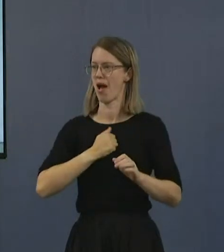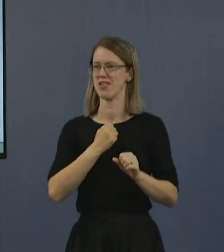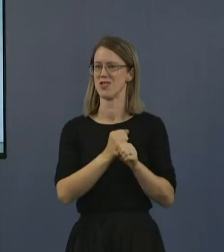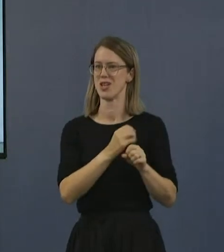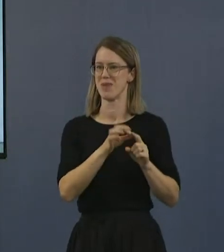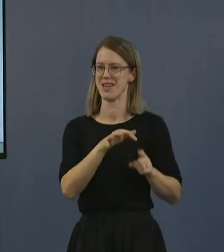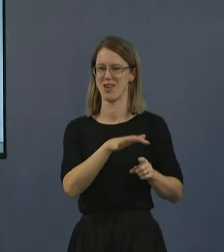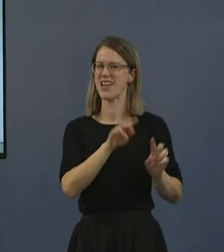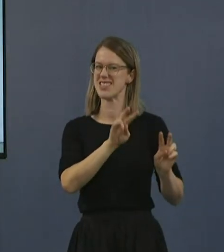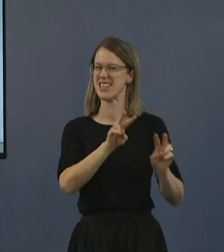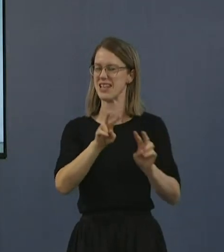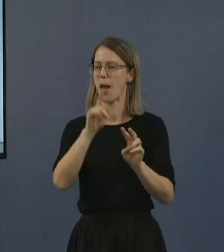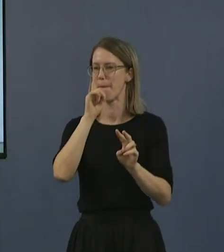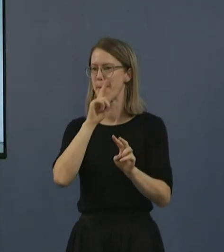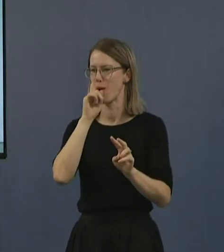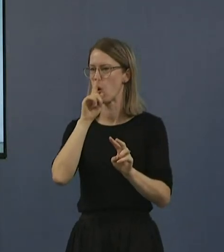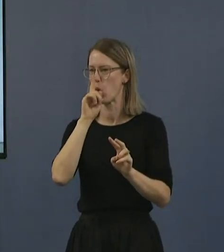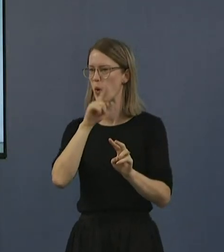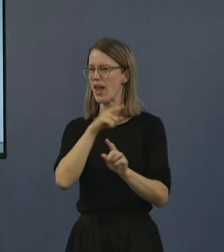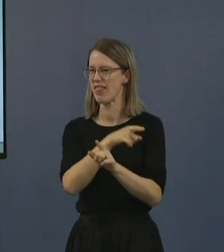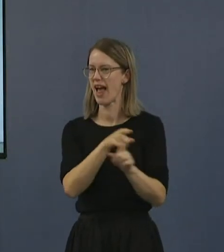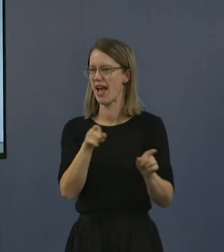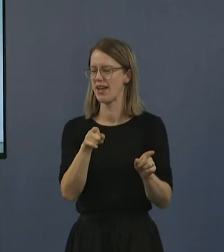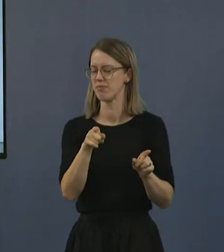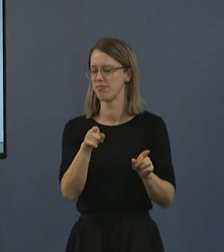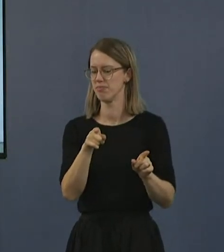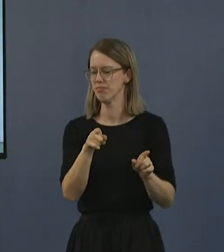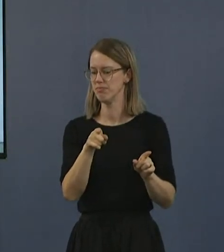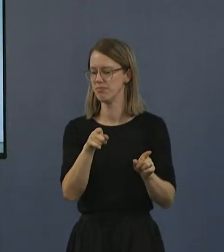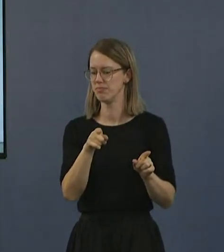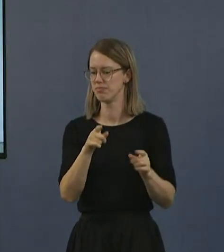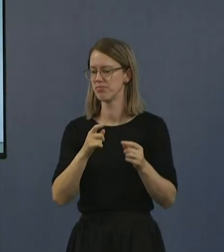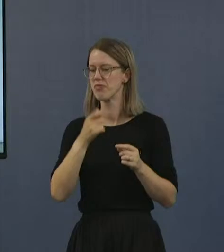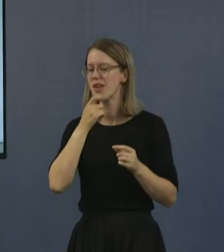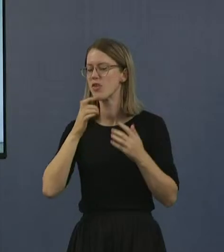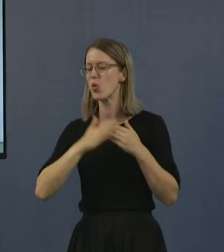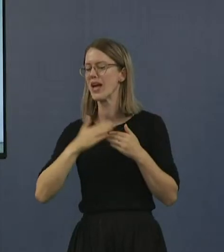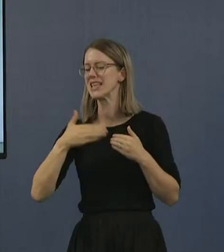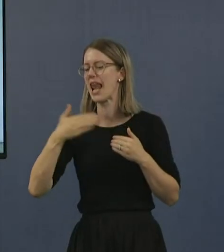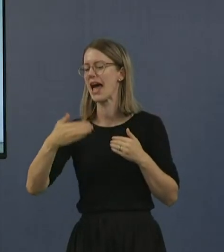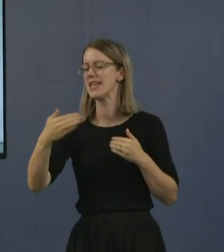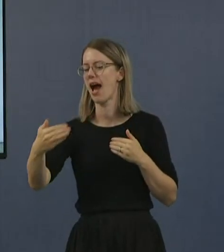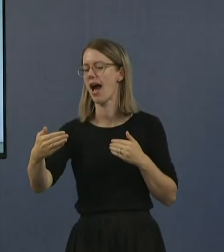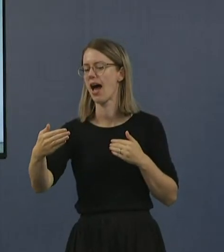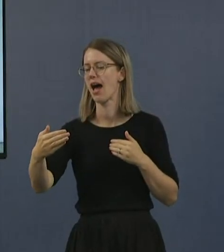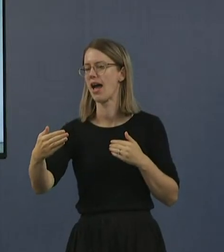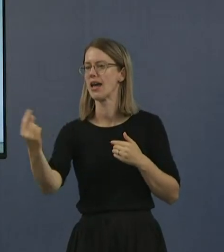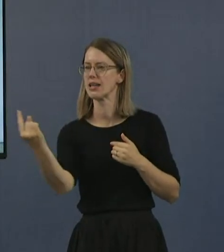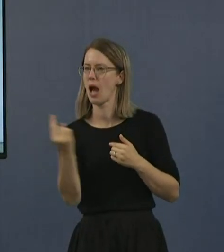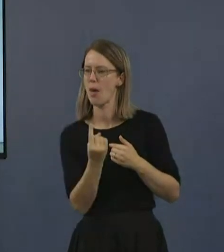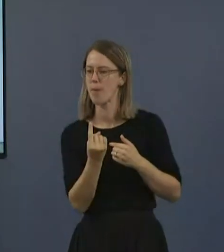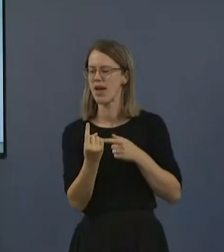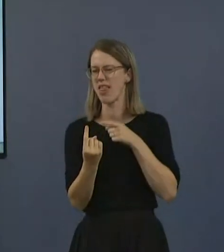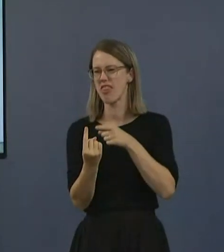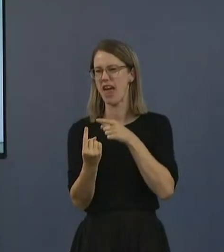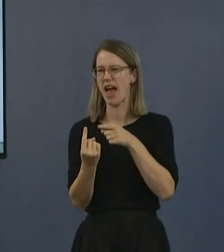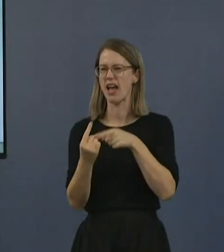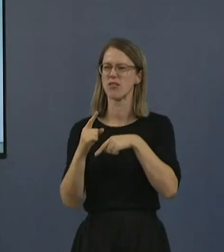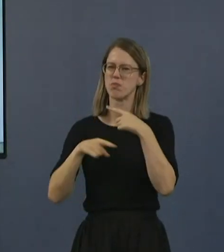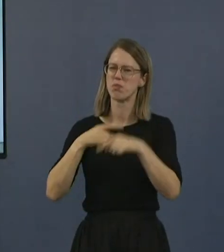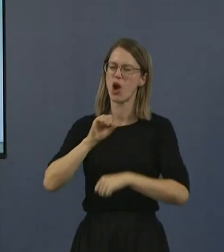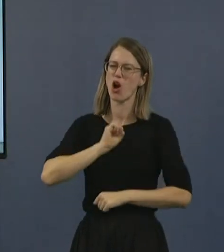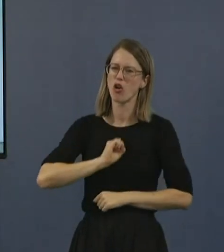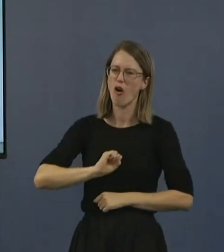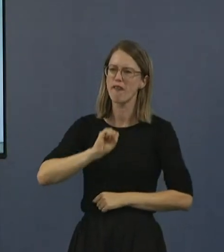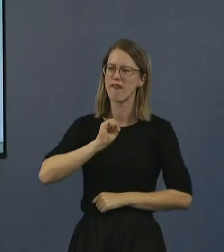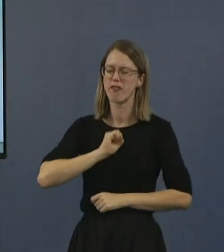starting to see a few more people who are coming in a couple of weeks after the end of their isolation, maybe with a continuing cough or